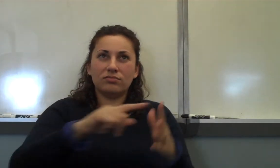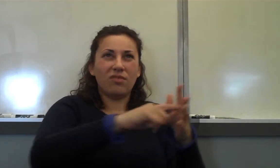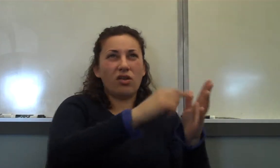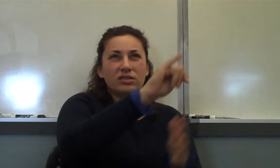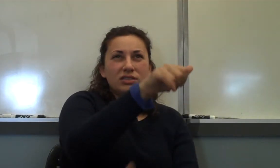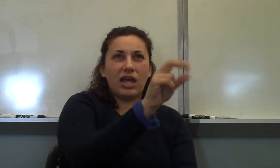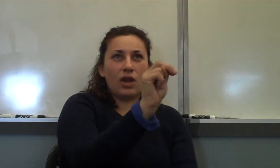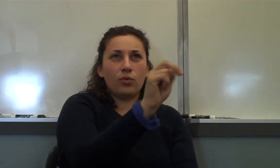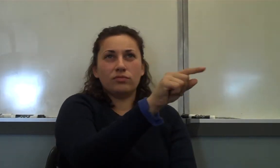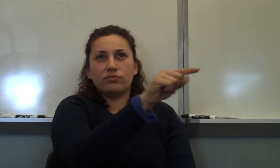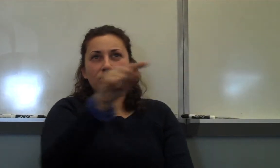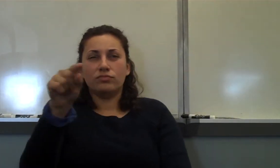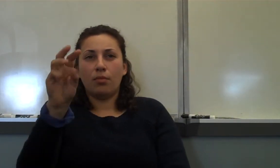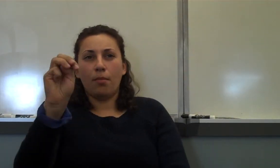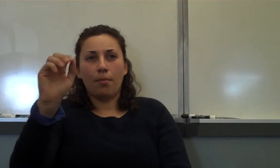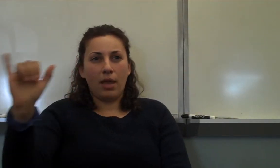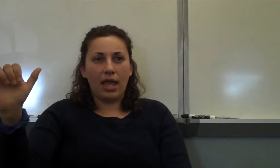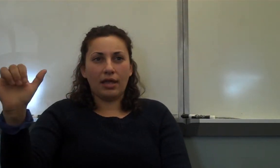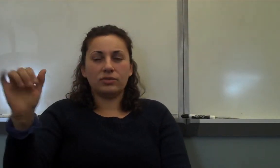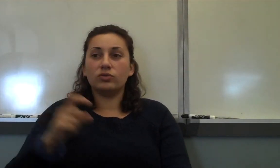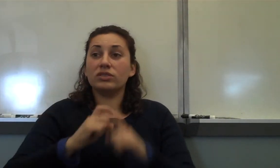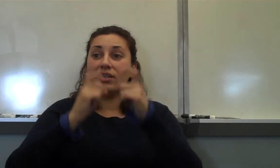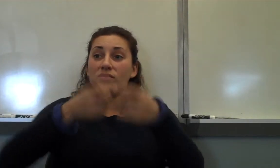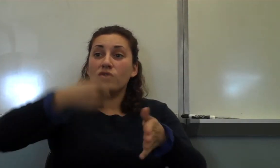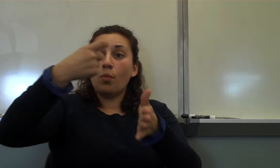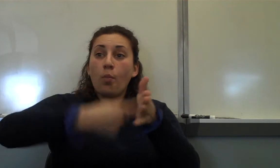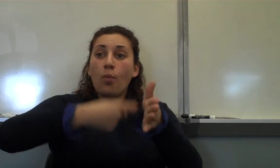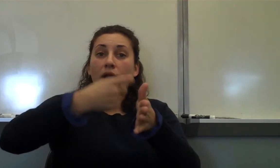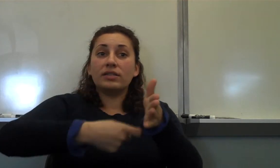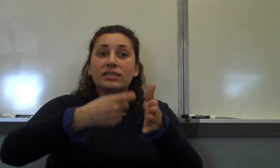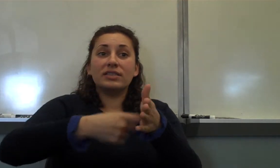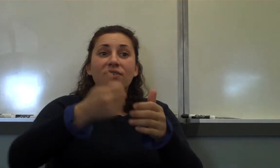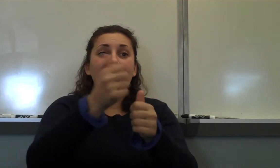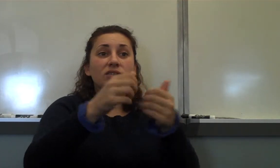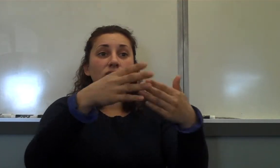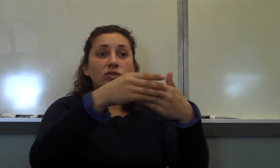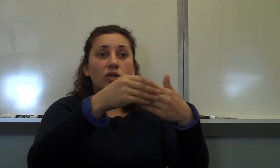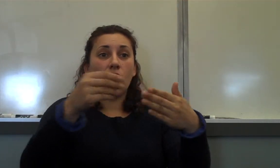gives the closing stock prices in dollars per share for the first day of trading for the given month.